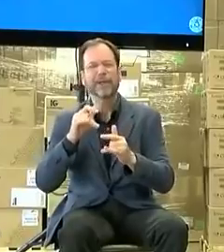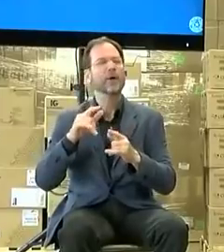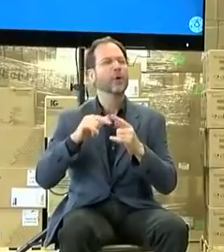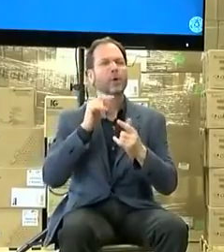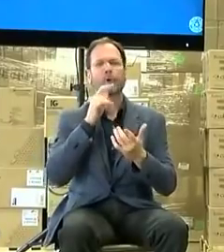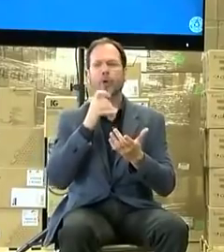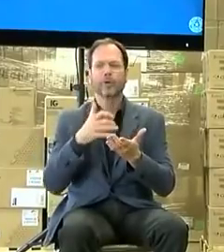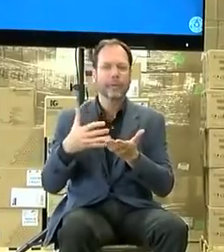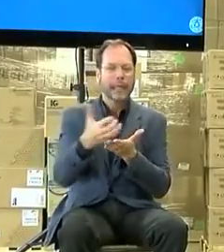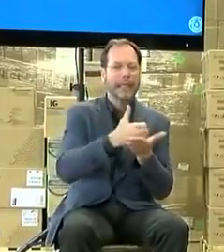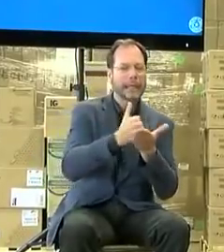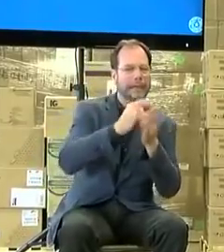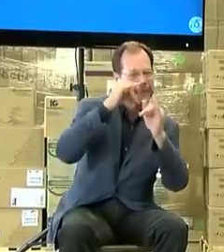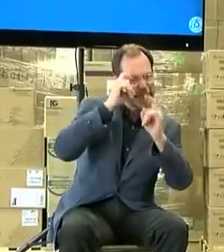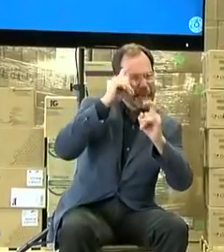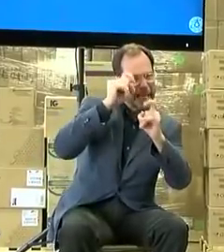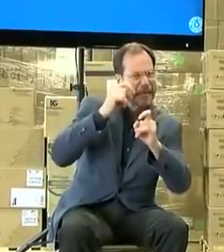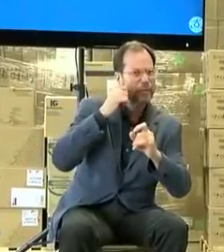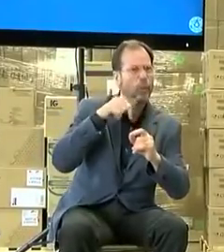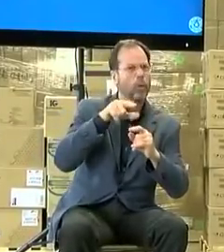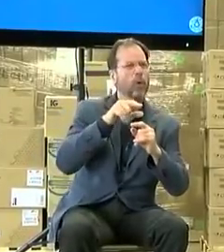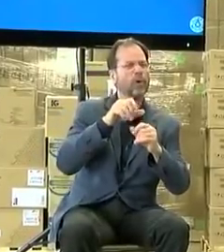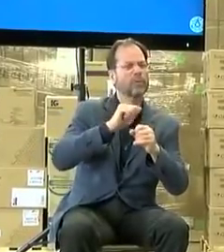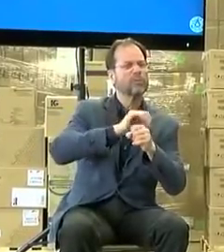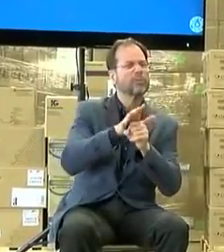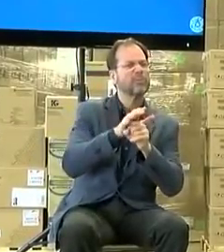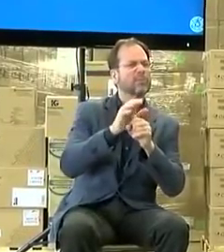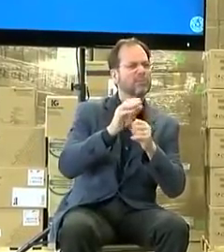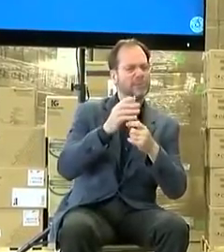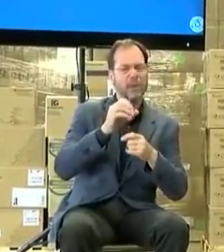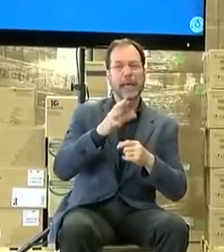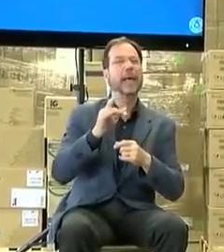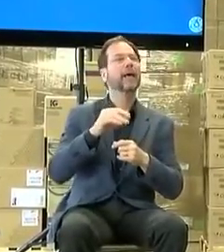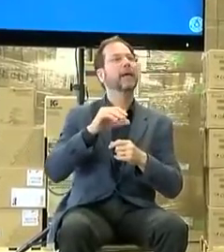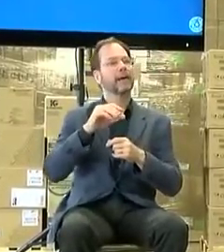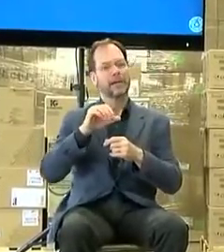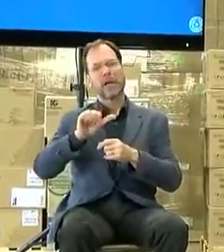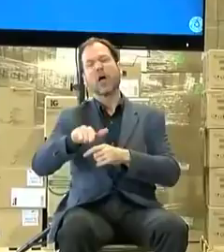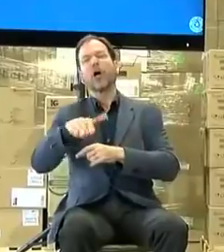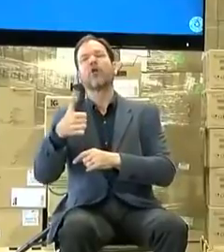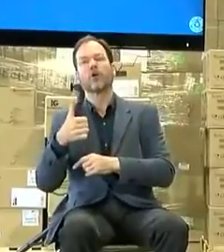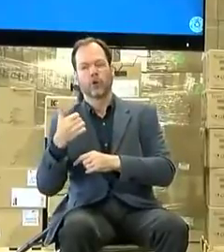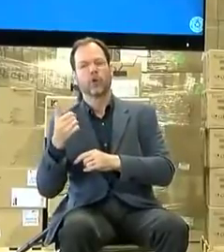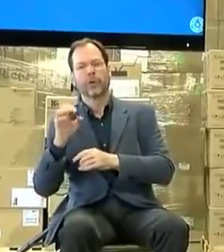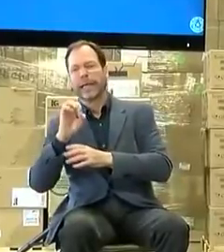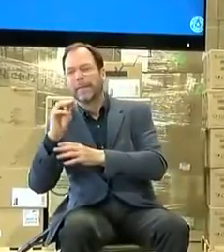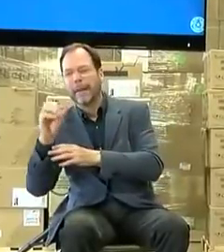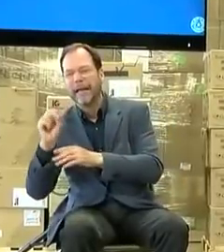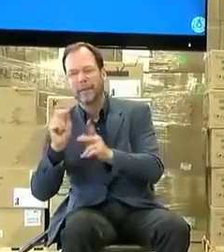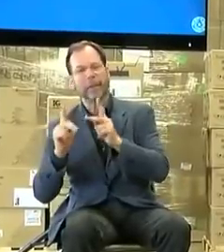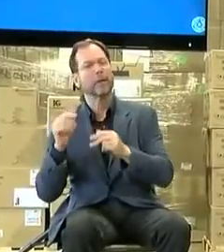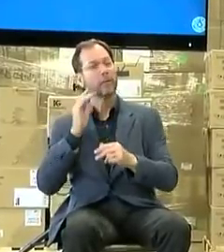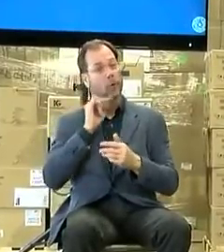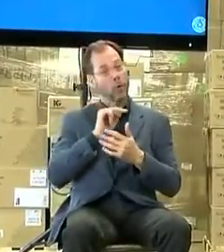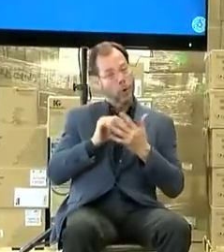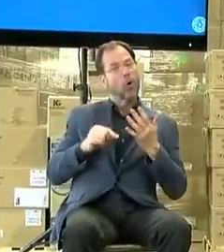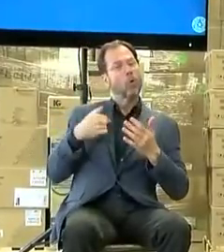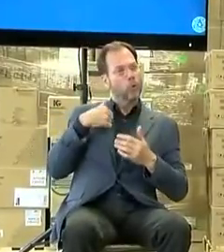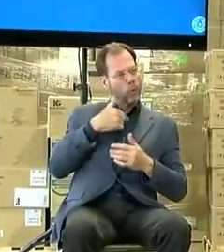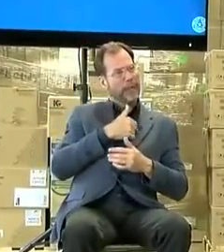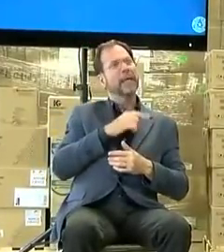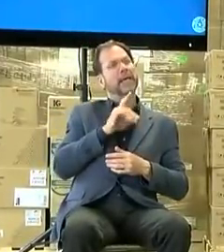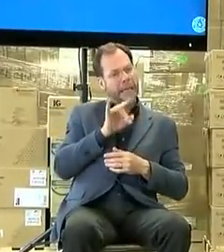COVID-19 test specimens and our other first responders. So with the supplies that we had, we were able to get some level